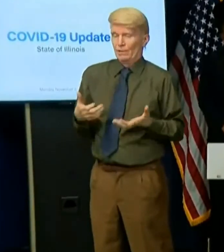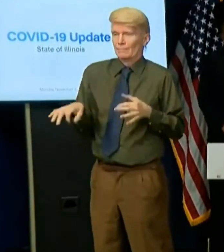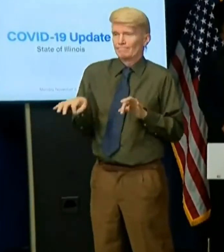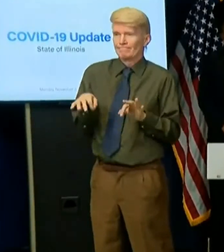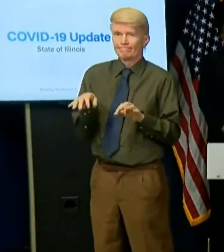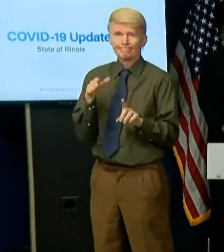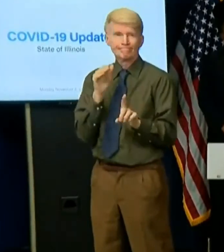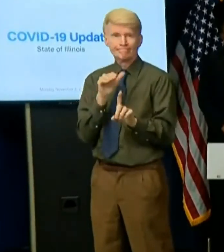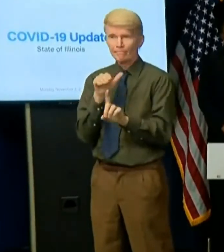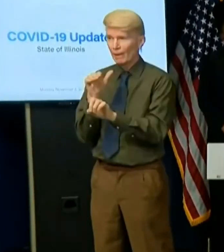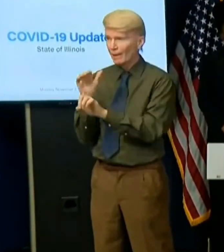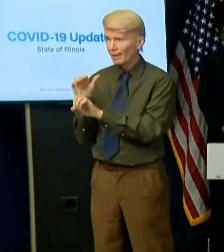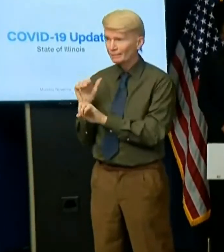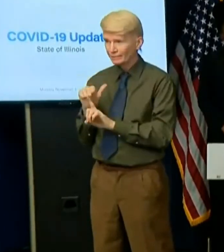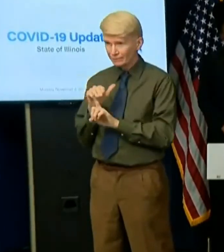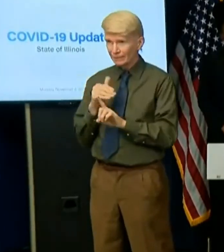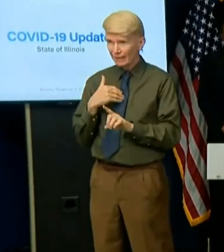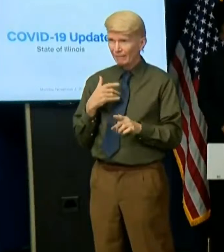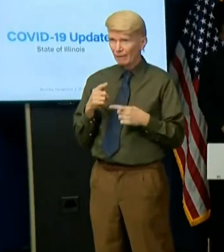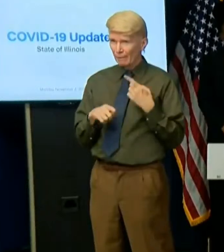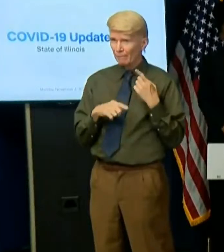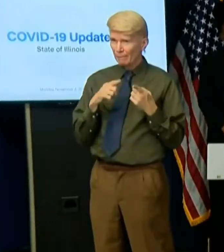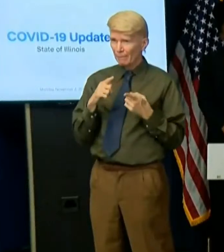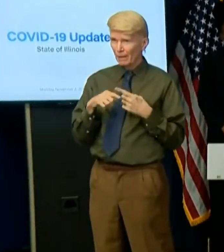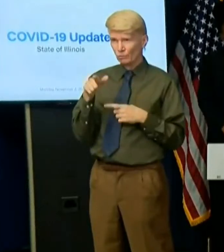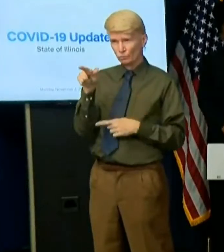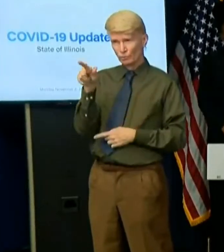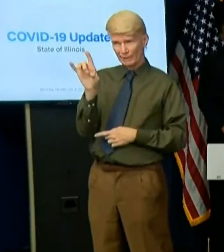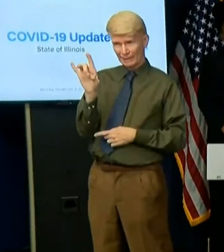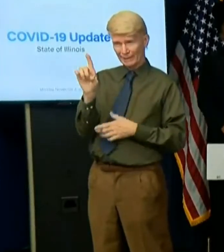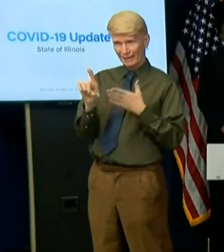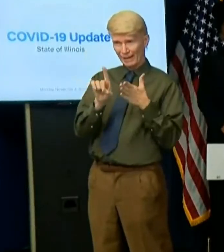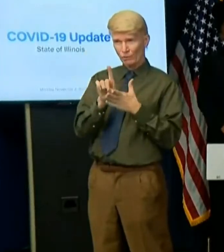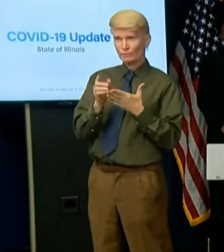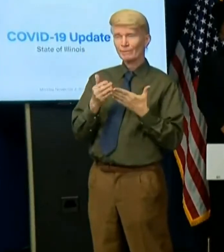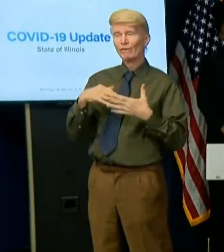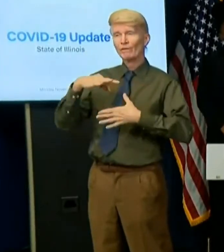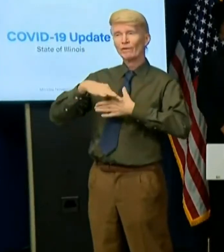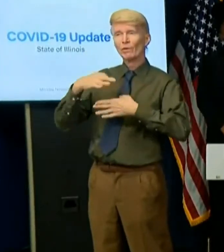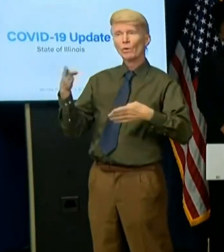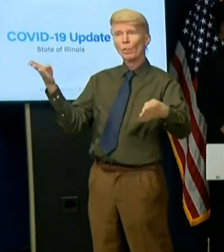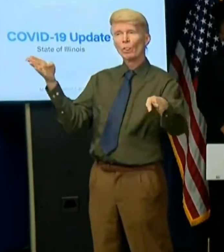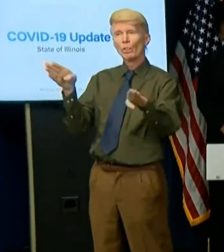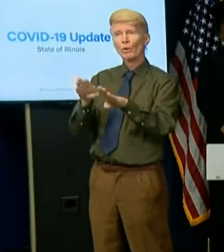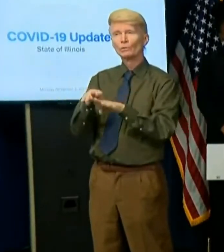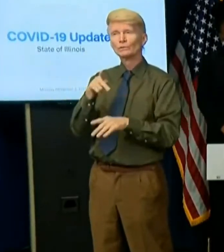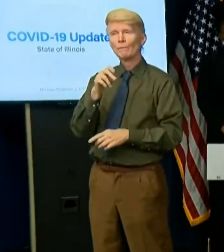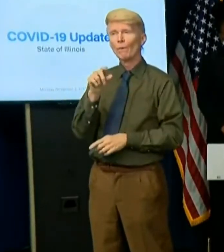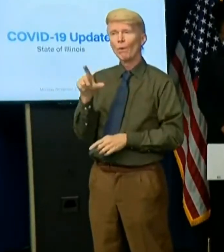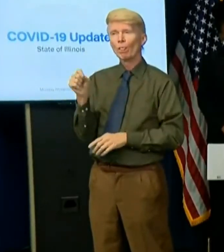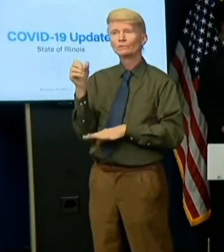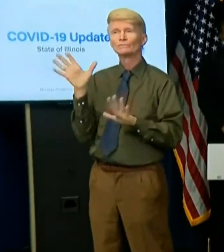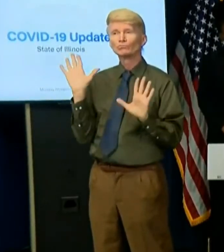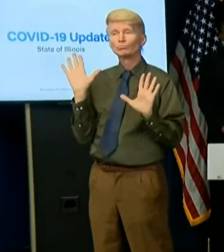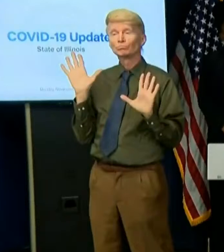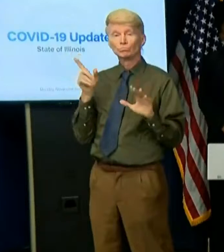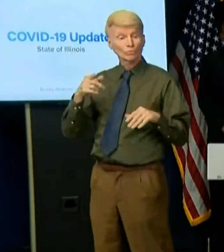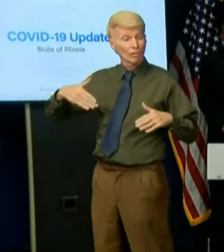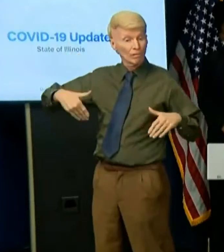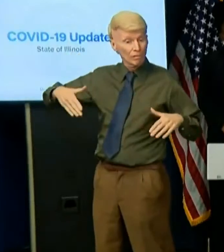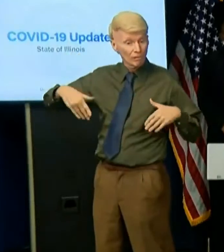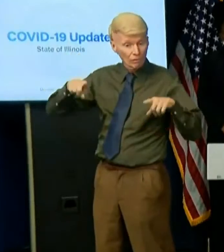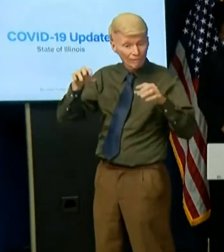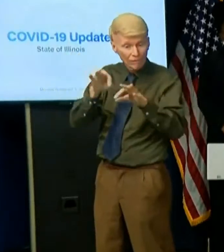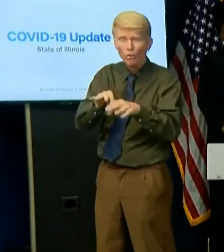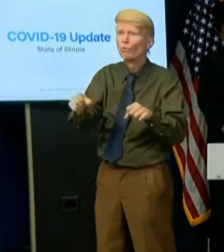everyone that there are about 28 hours left before the polls close. So if you haven't voted yet, you can still